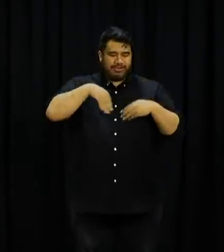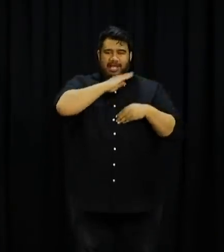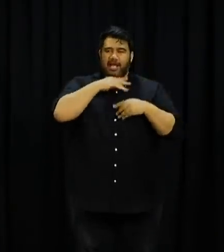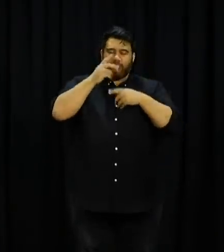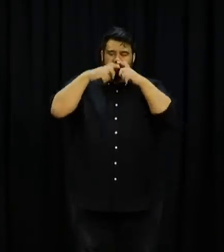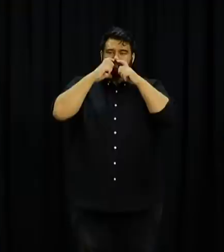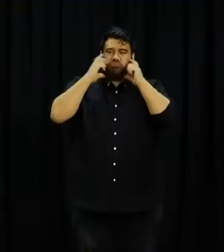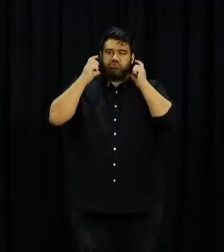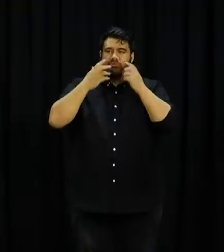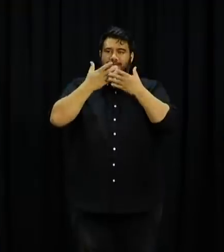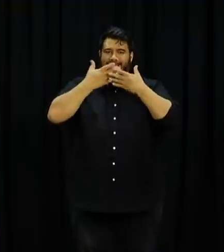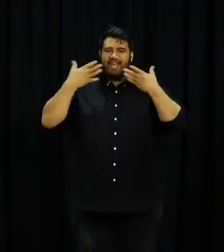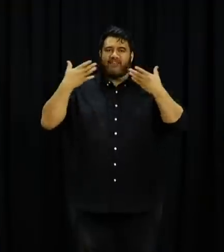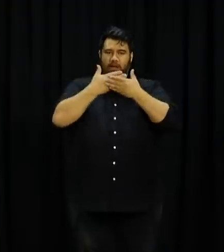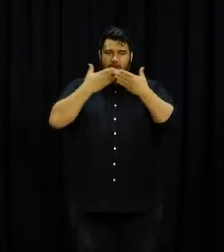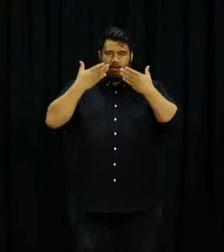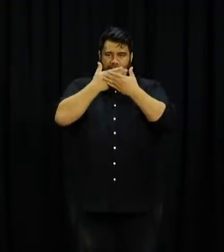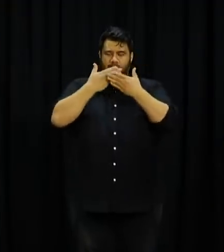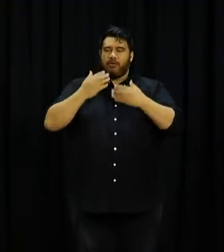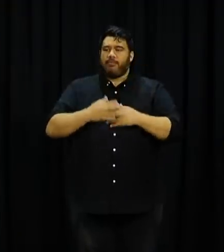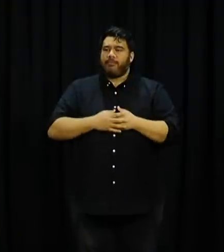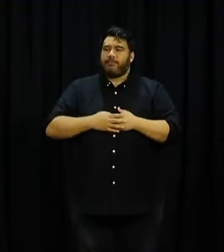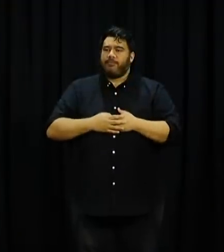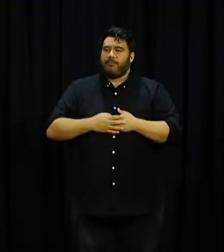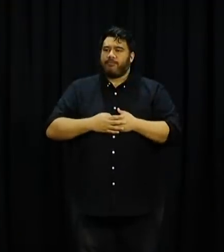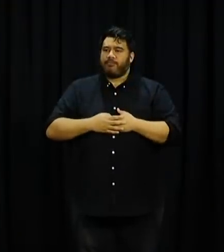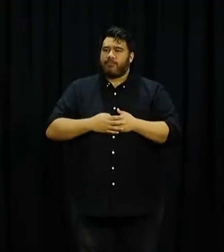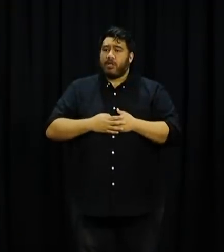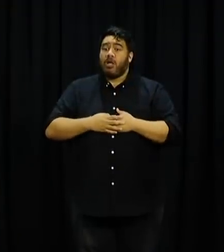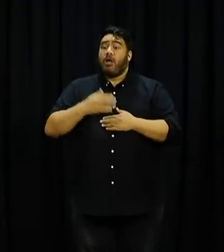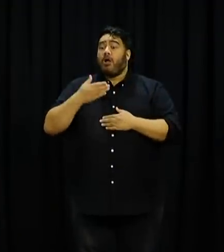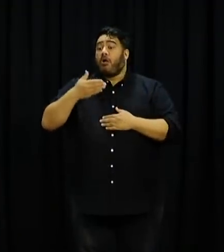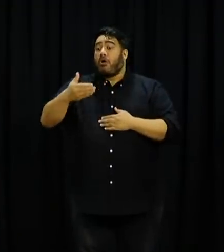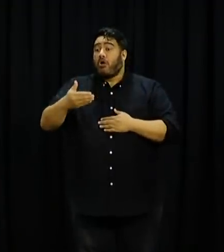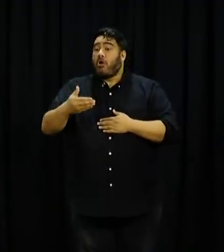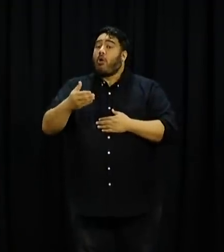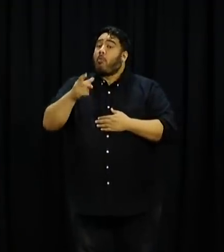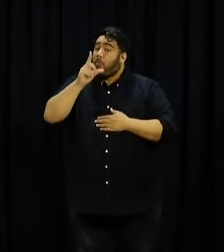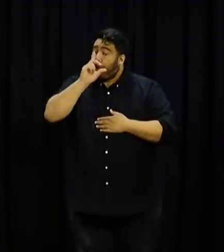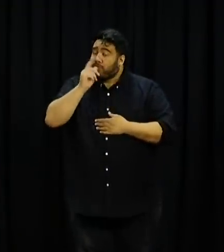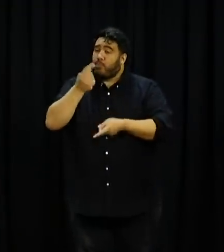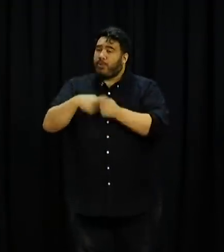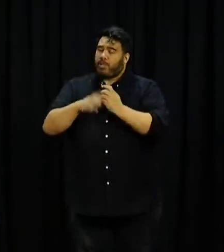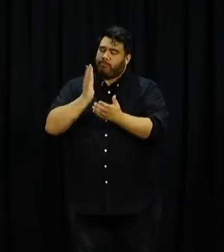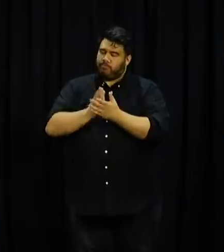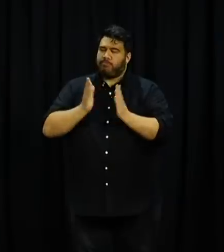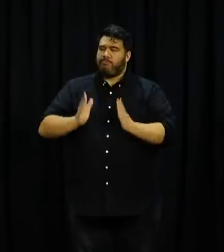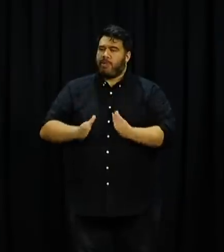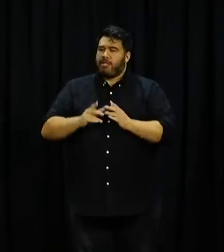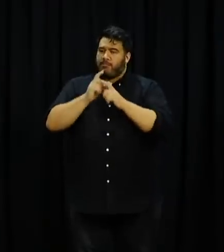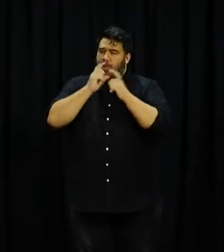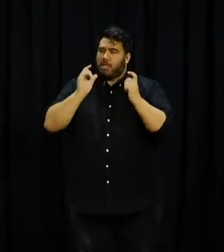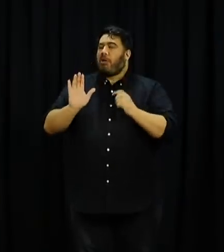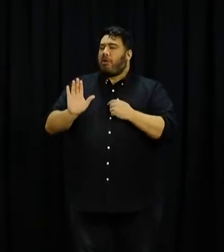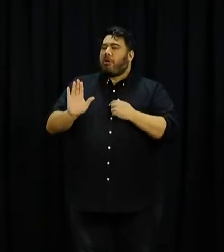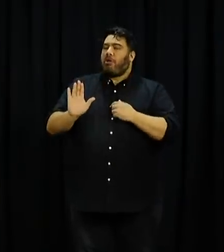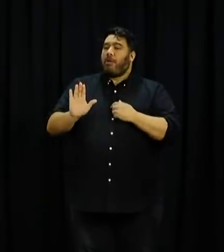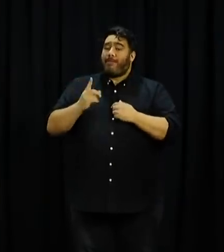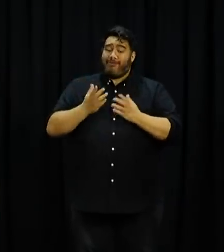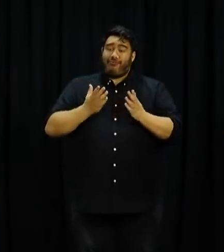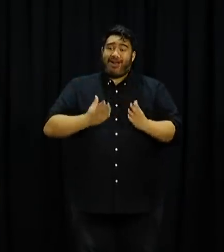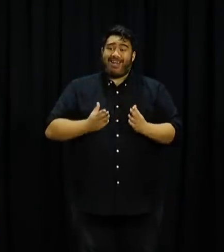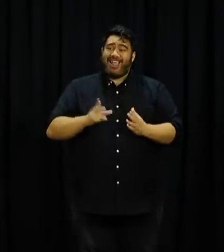covering. We haven't ruled out mandating mask use, but over the next few days until Friday in Auckland, we